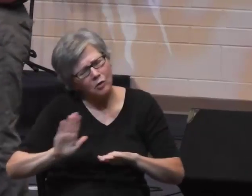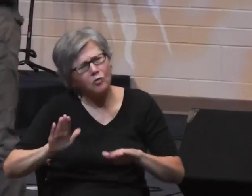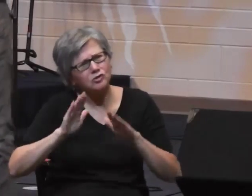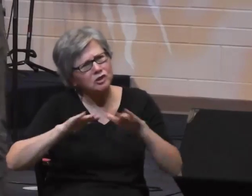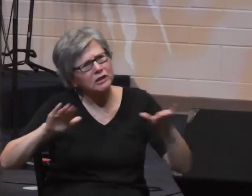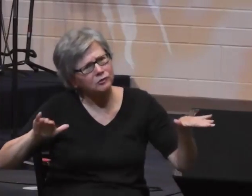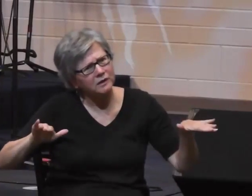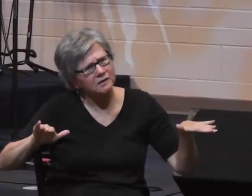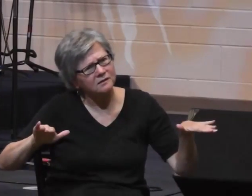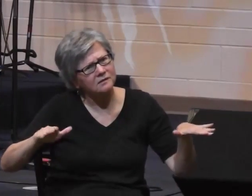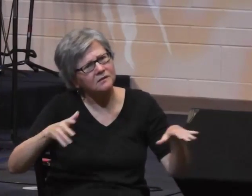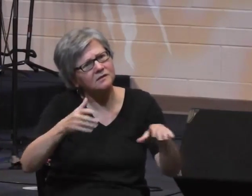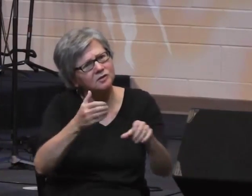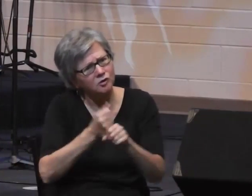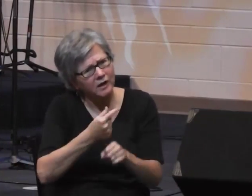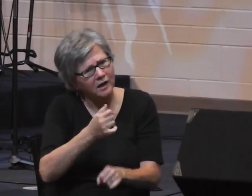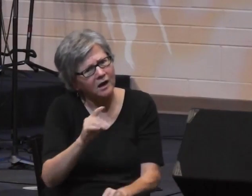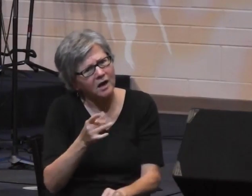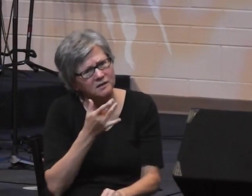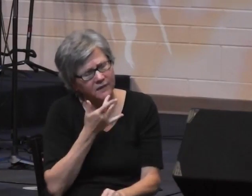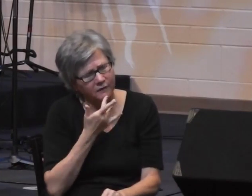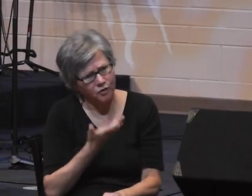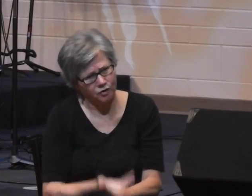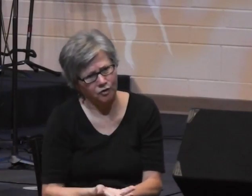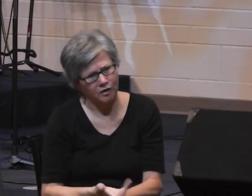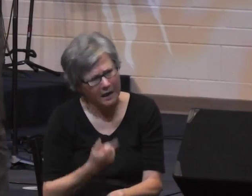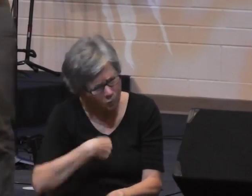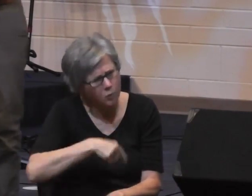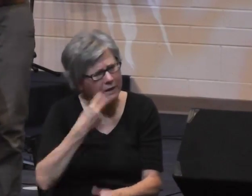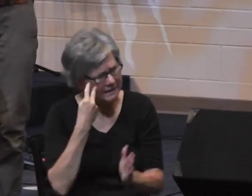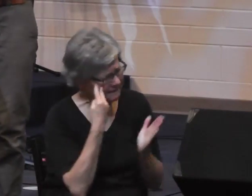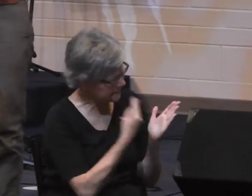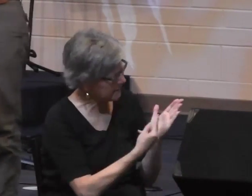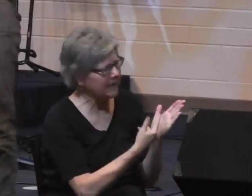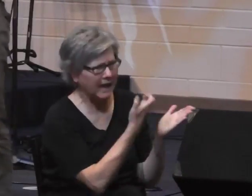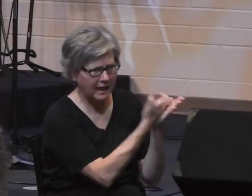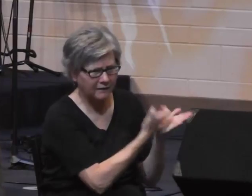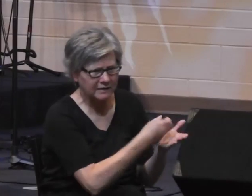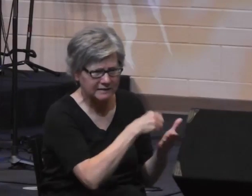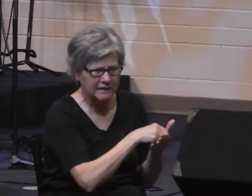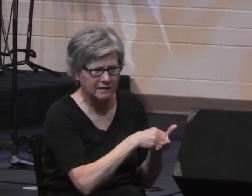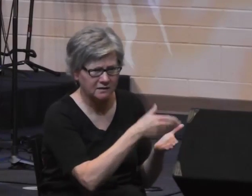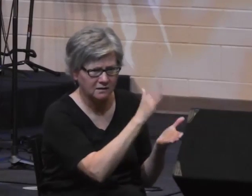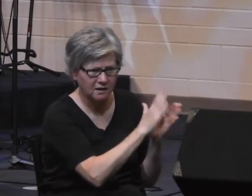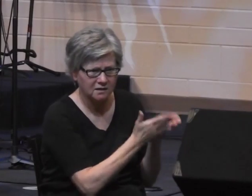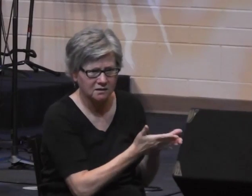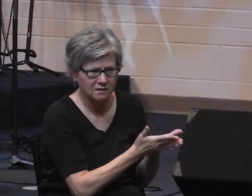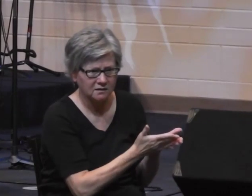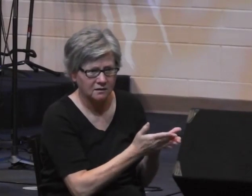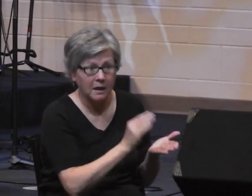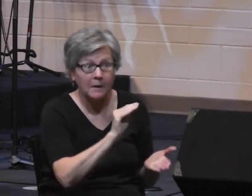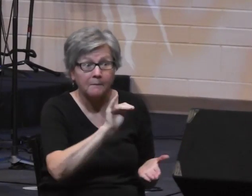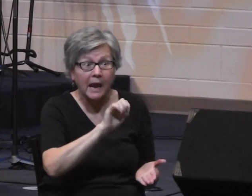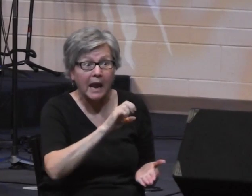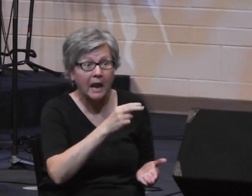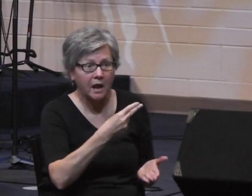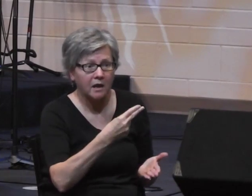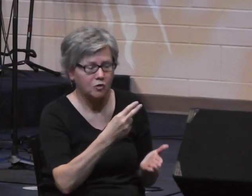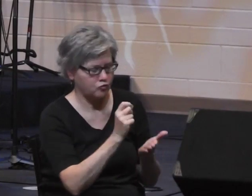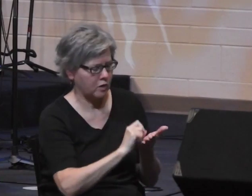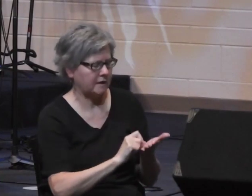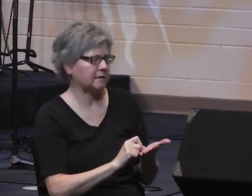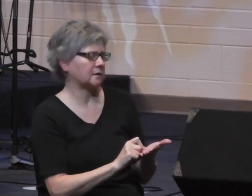this evidenced in the Bible, in the prophet Micah. He's writing and